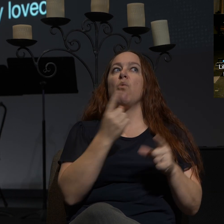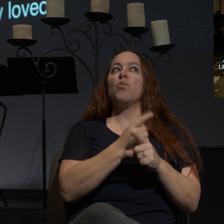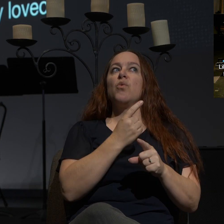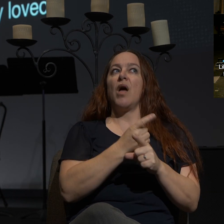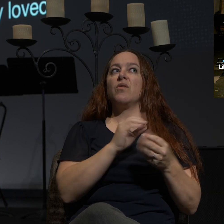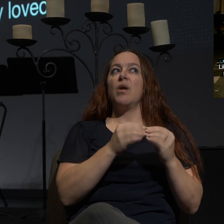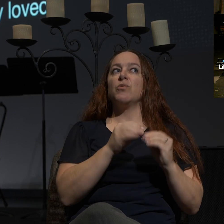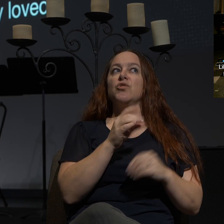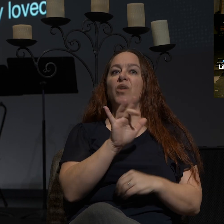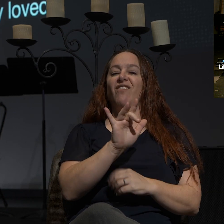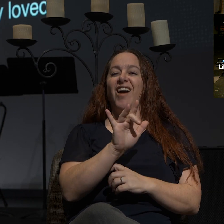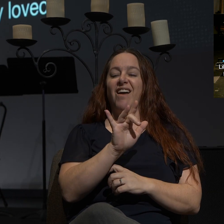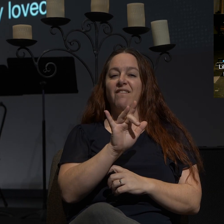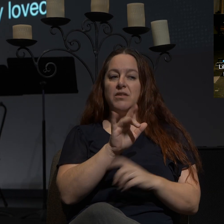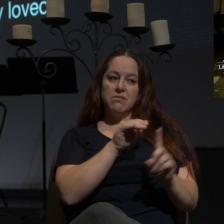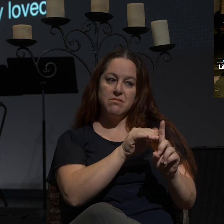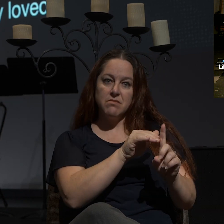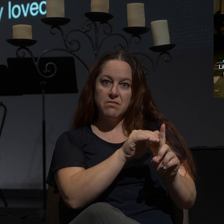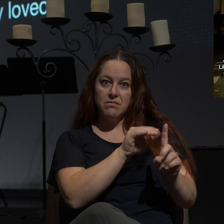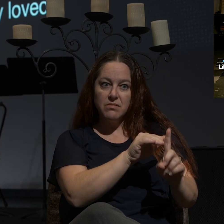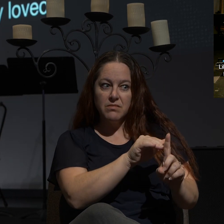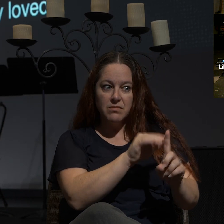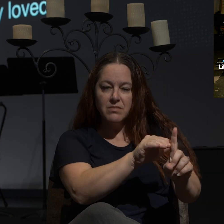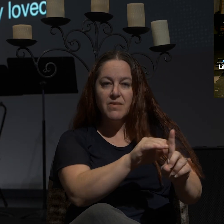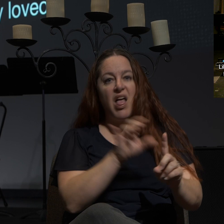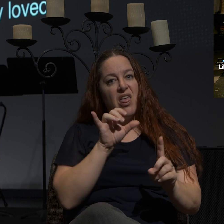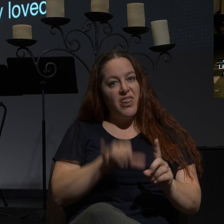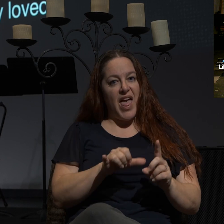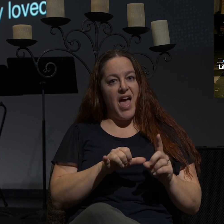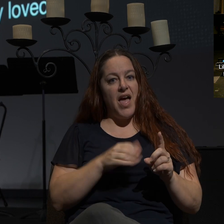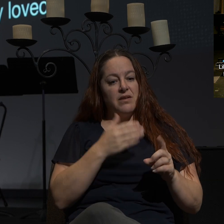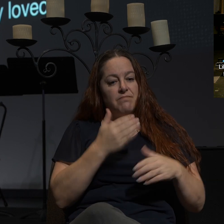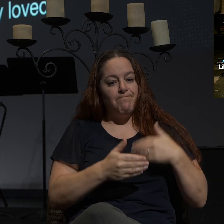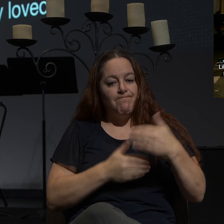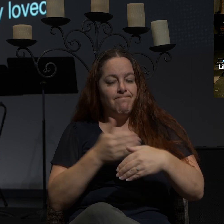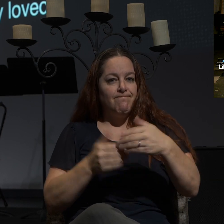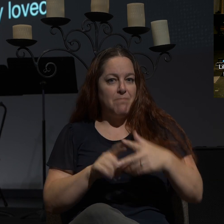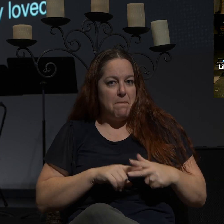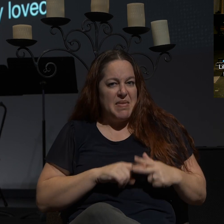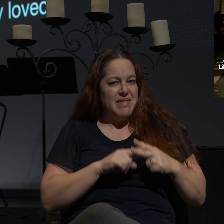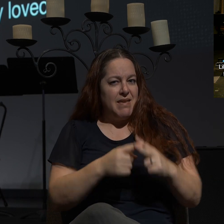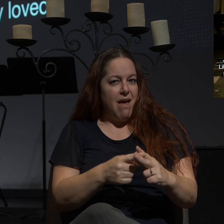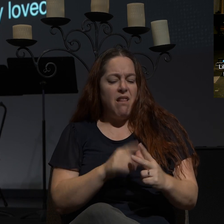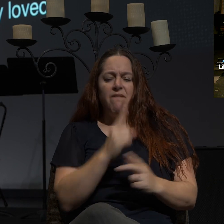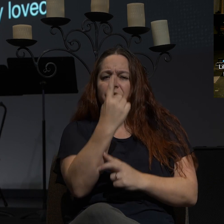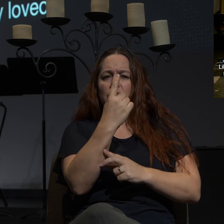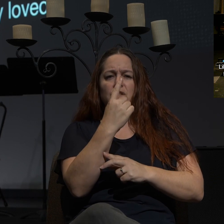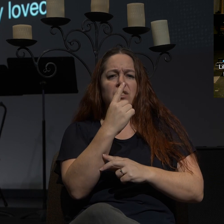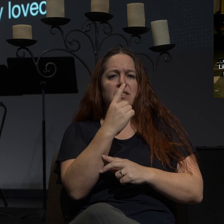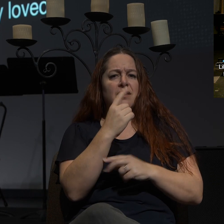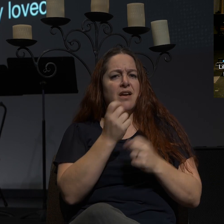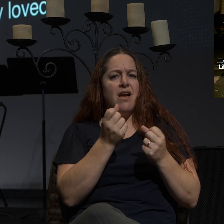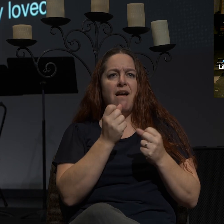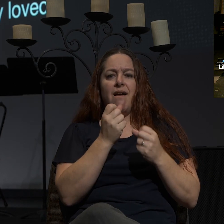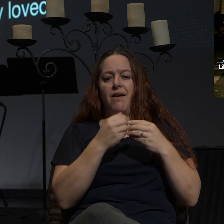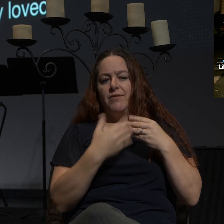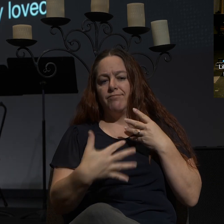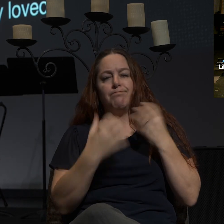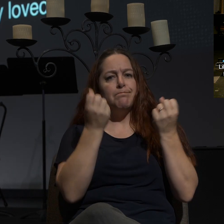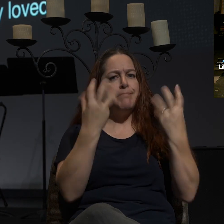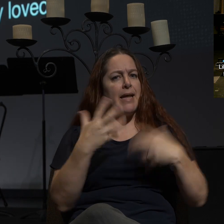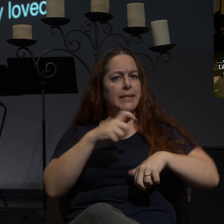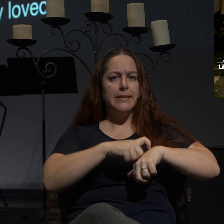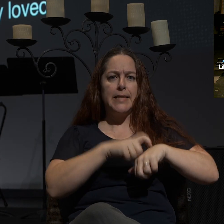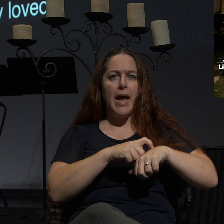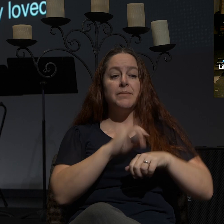25. And this is when the pattern began. This is the first of many times when the nation of Israel slips